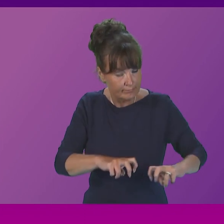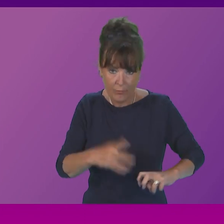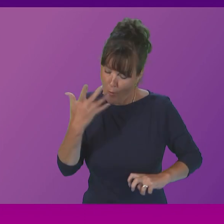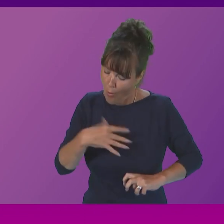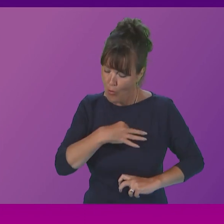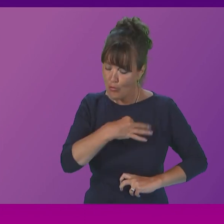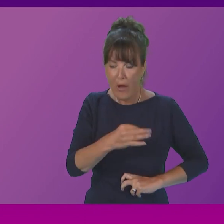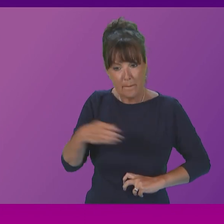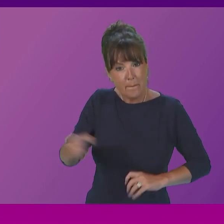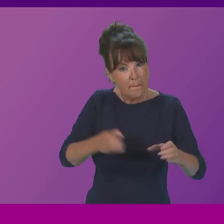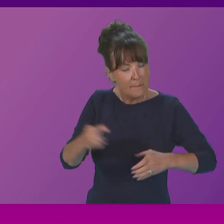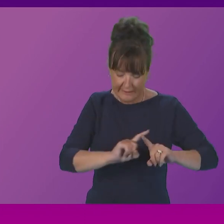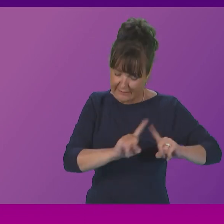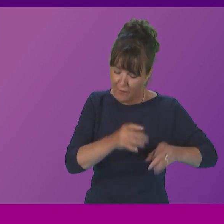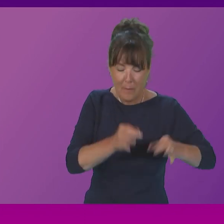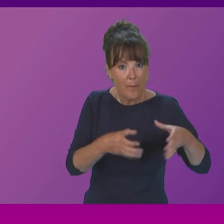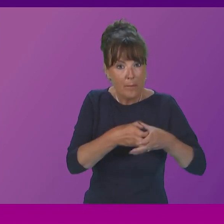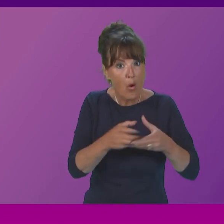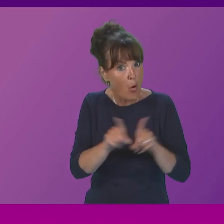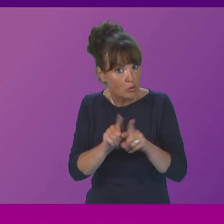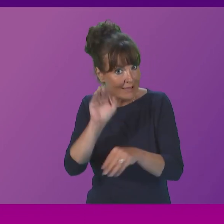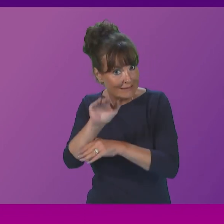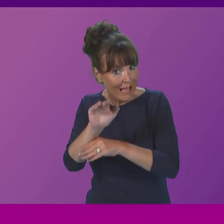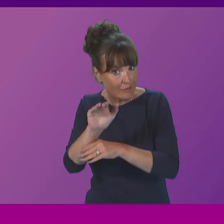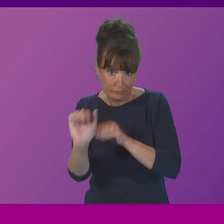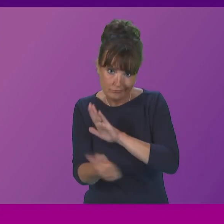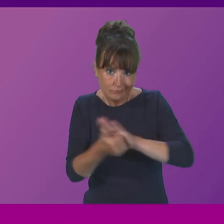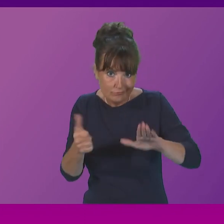political parties in the Parliament. External experts